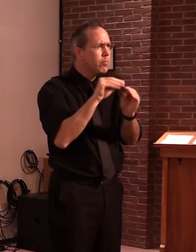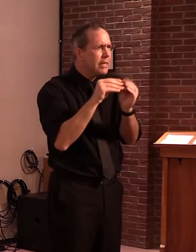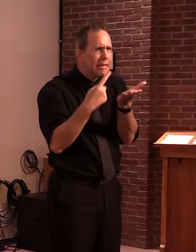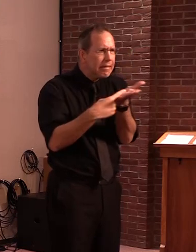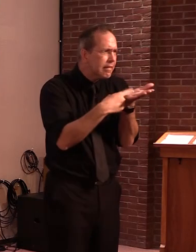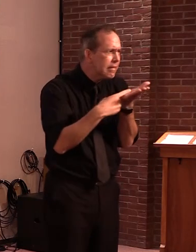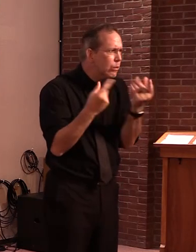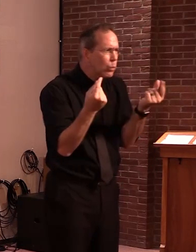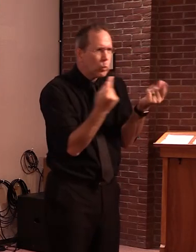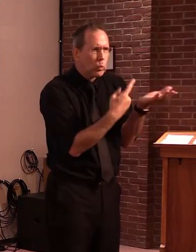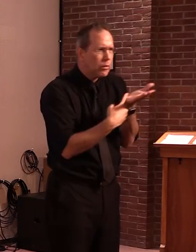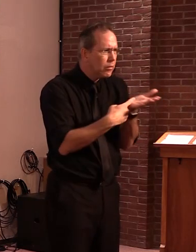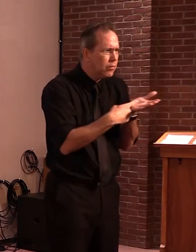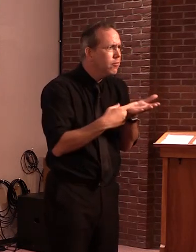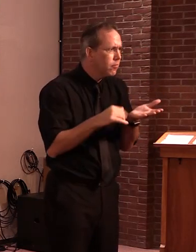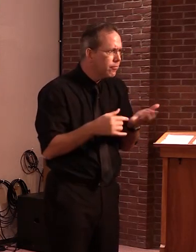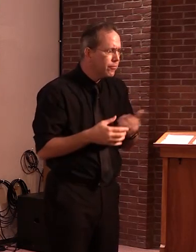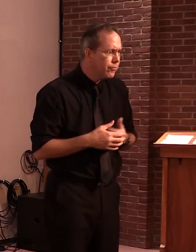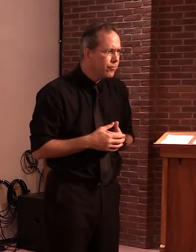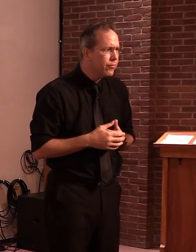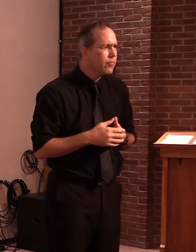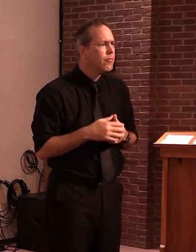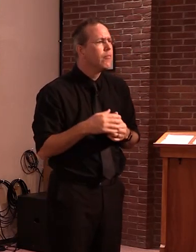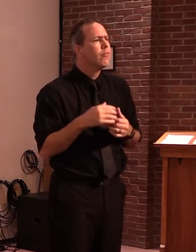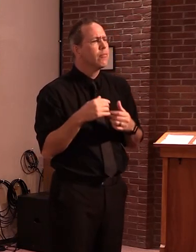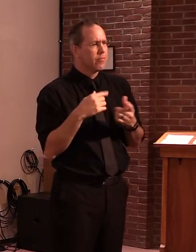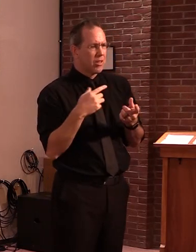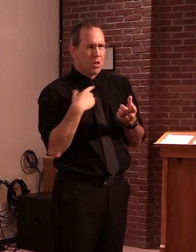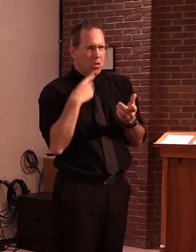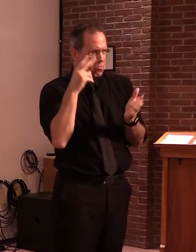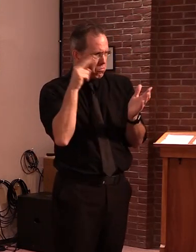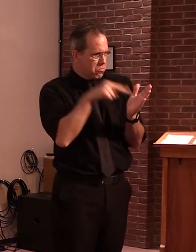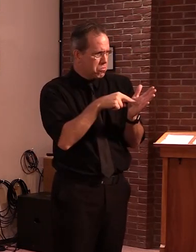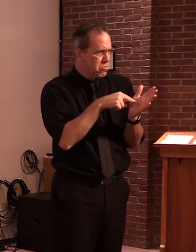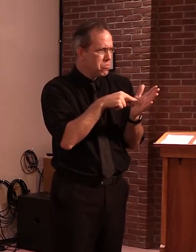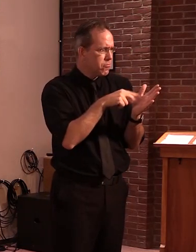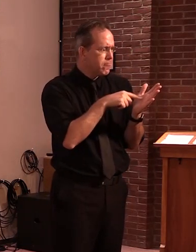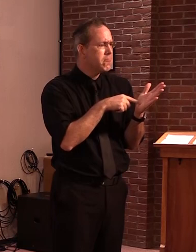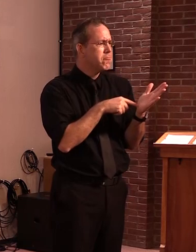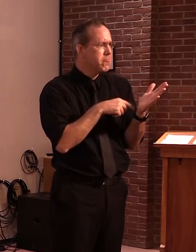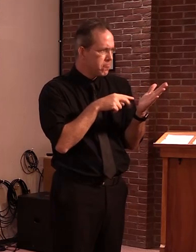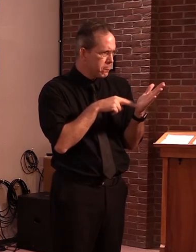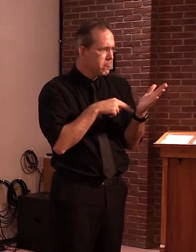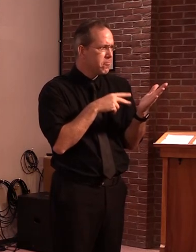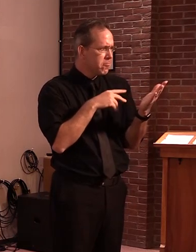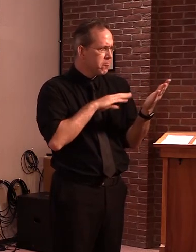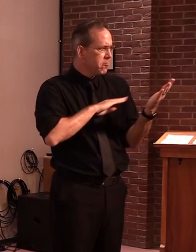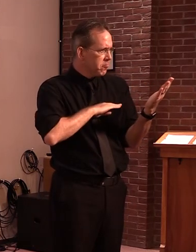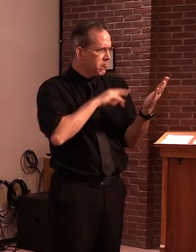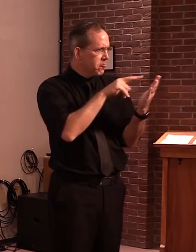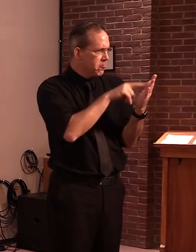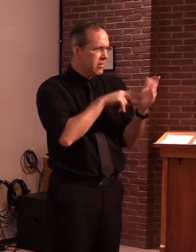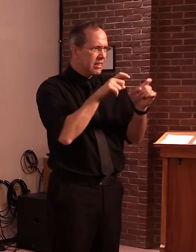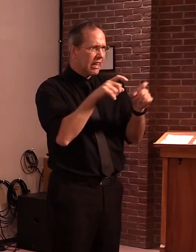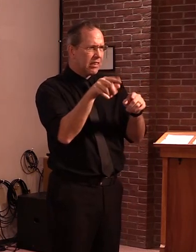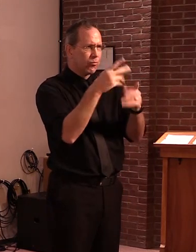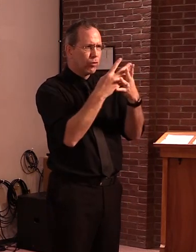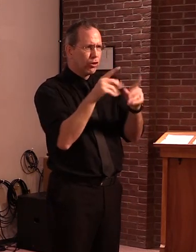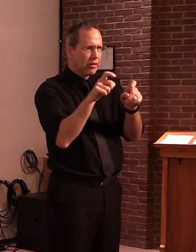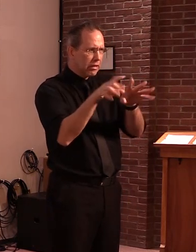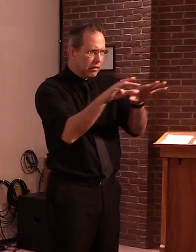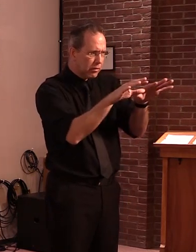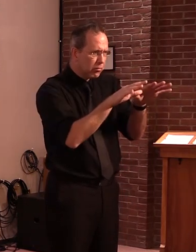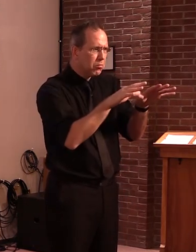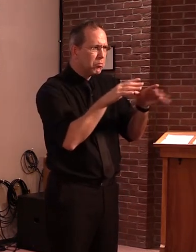Joe, all tests have been completed at the facility down there, and they're being shipped to the labs. I think we